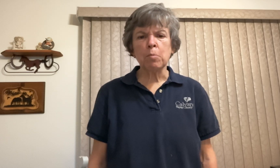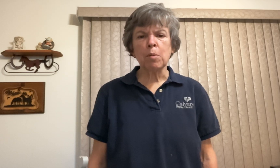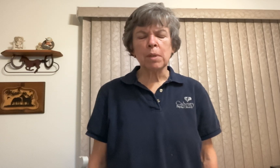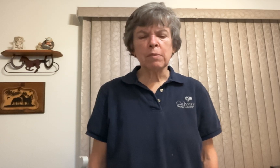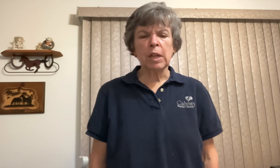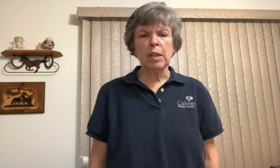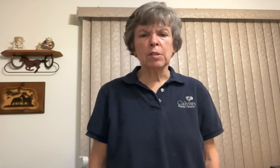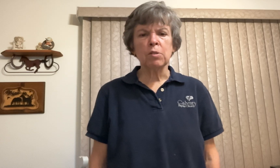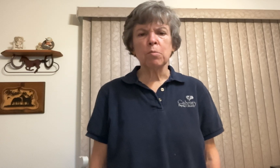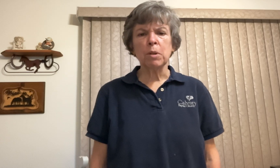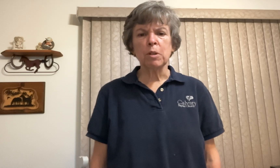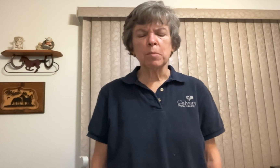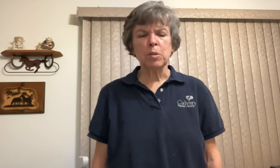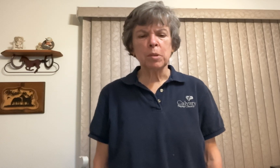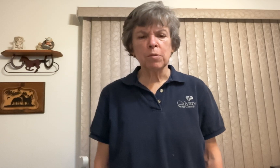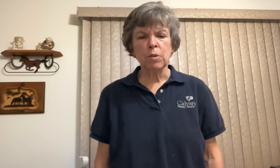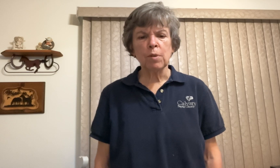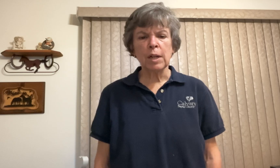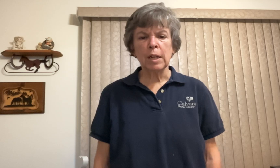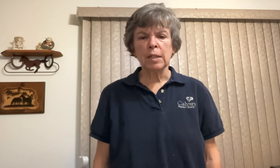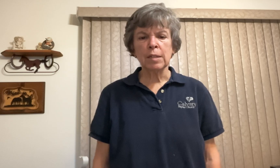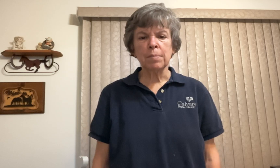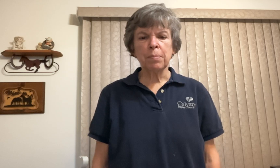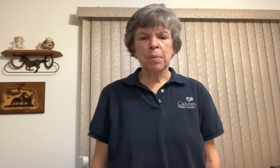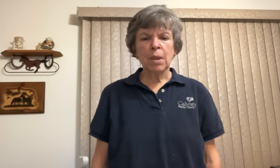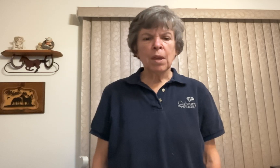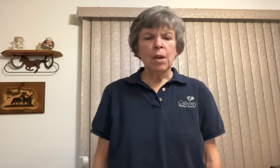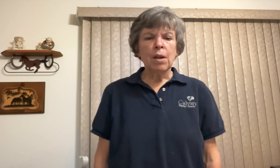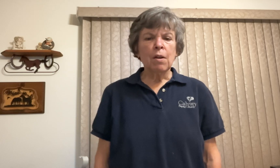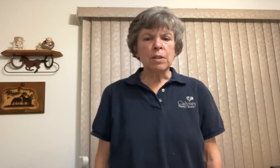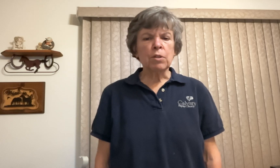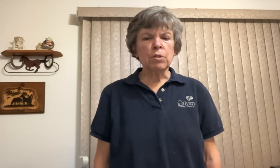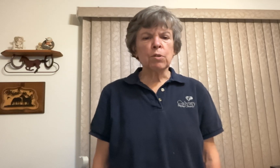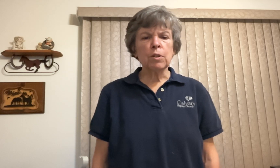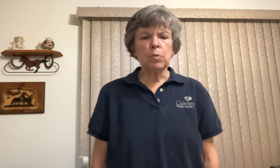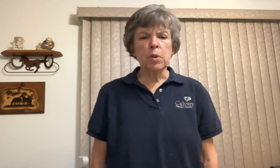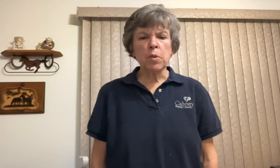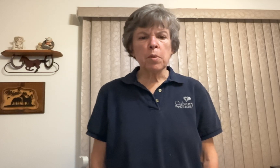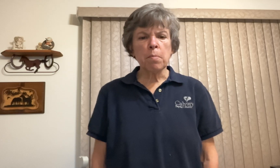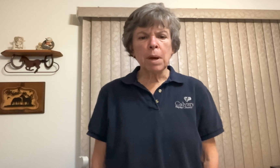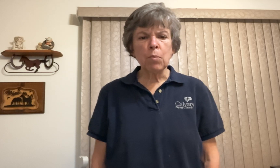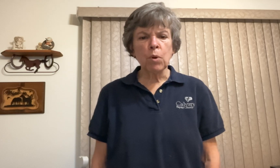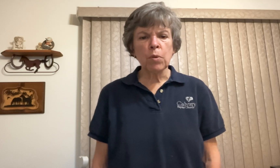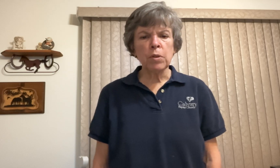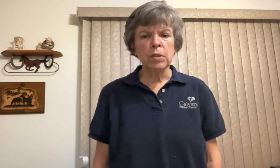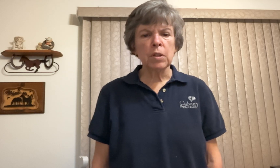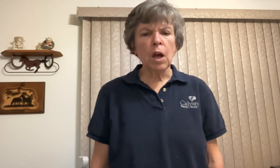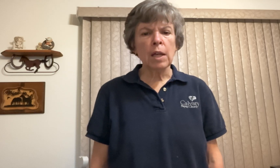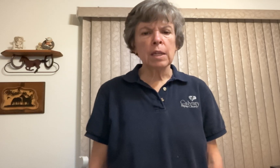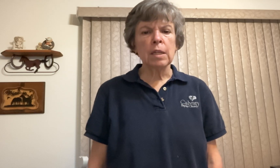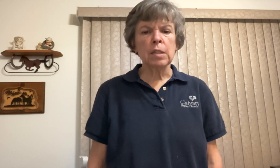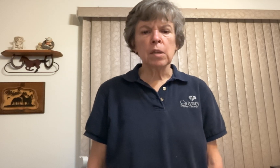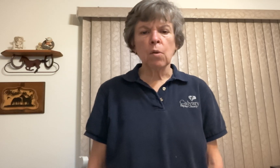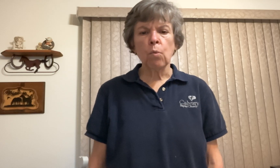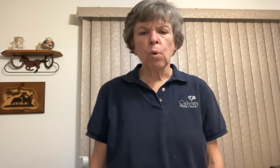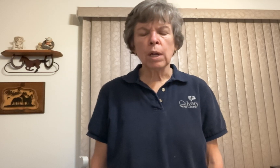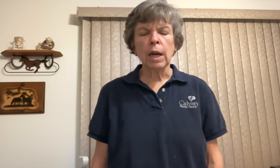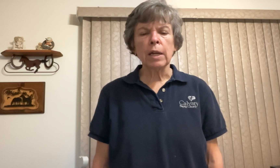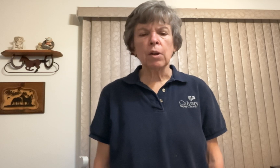I'm left-handed, so mirror image me if you're right-handed. All right, so it starts with my worth is not in what I